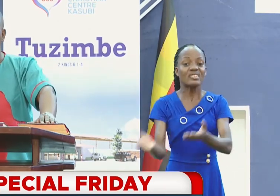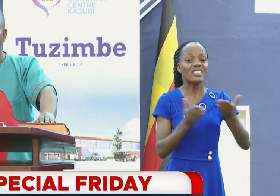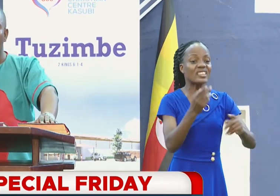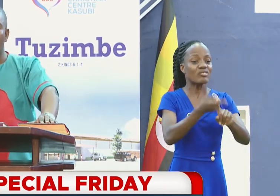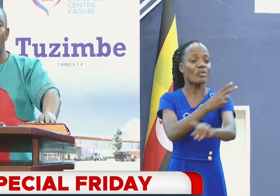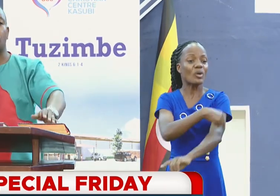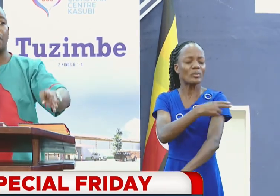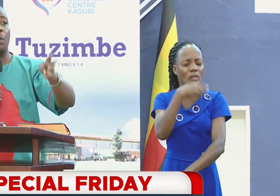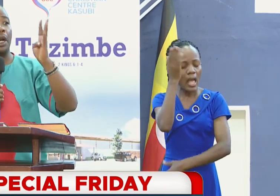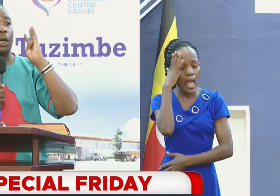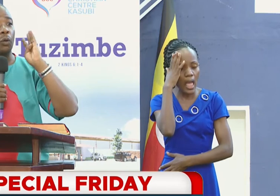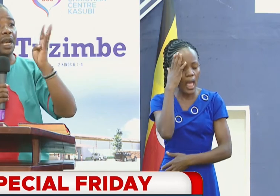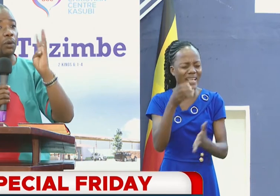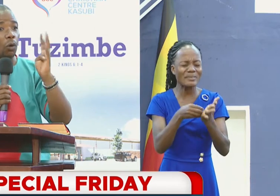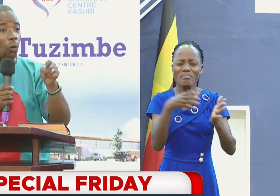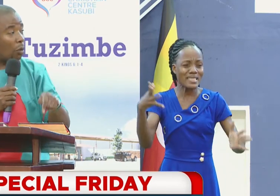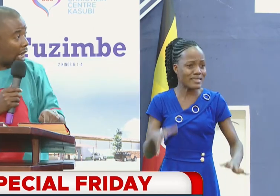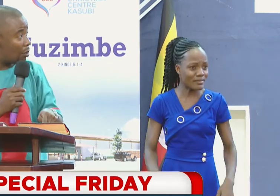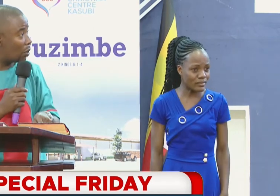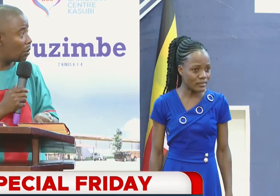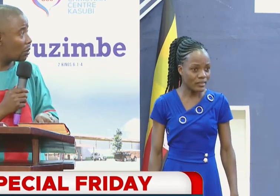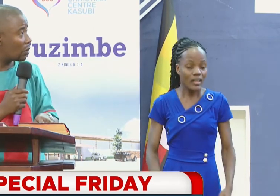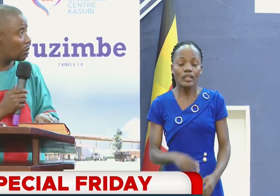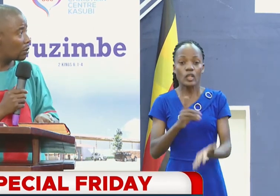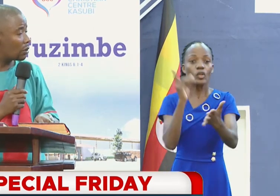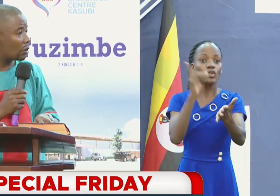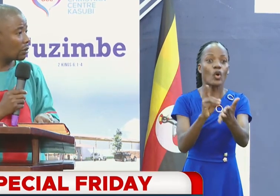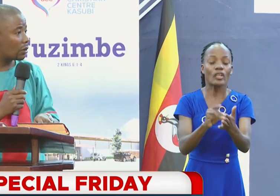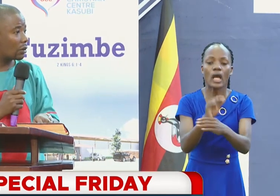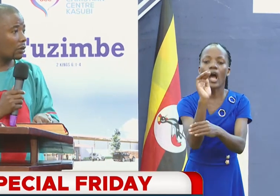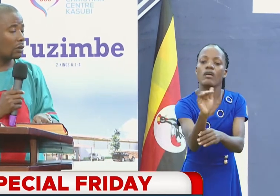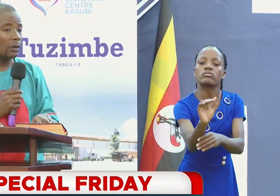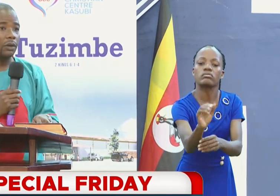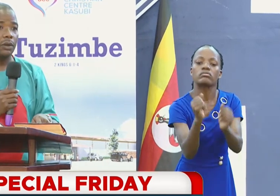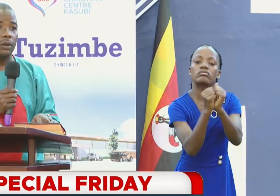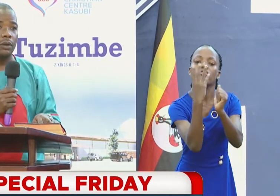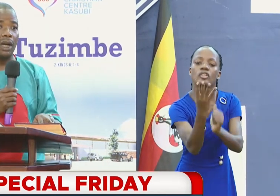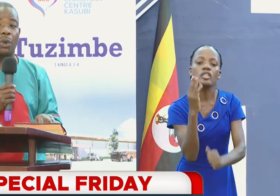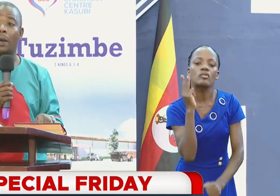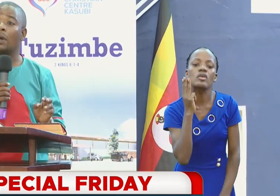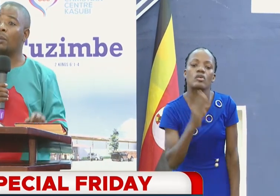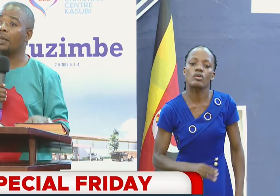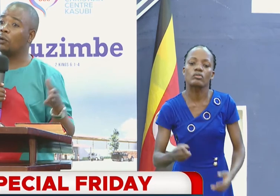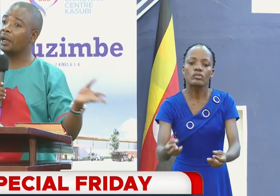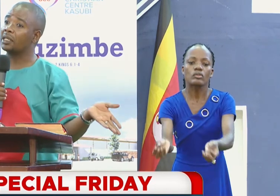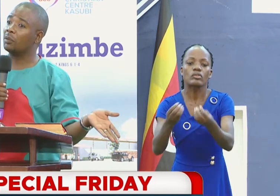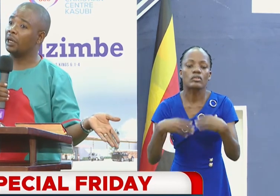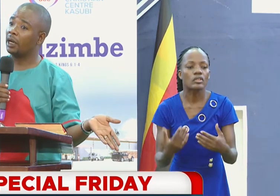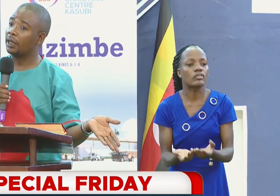of the mortuary. They ask you for 14 million to give you a dead